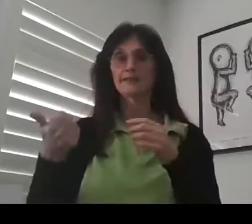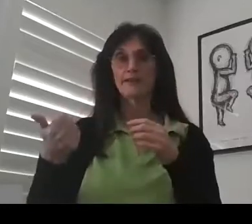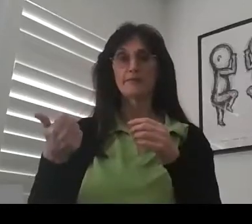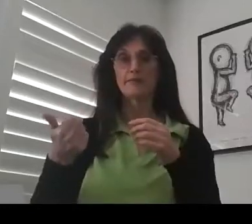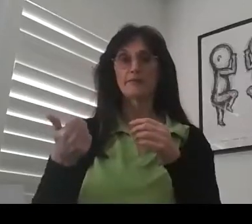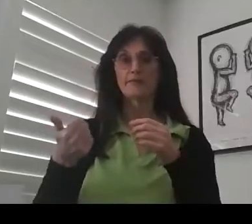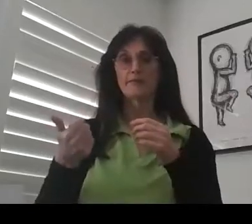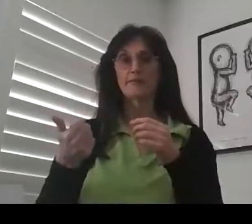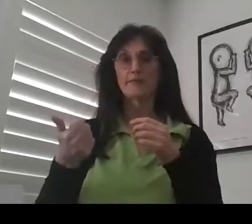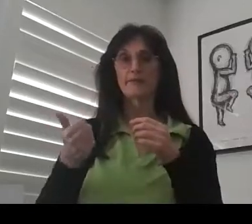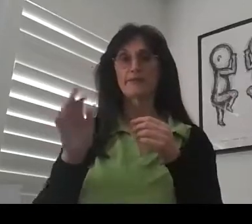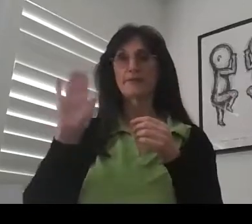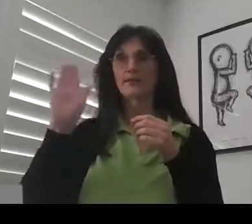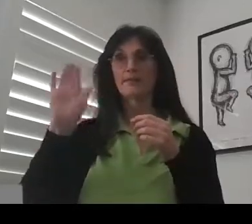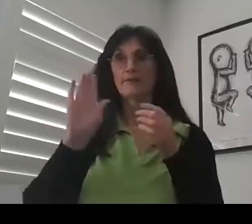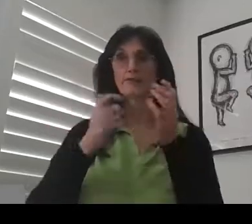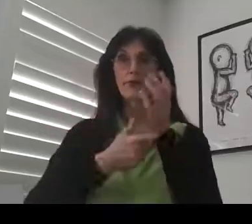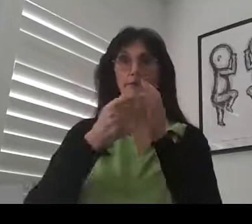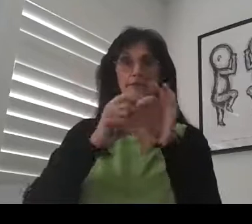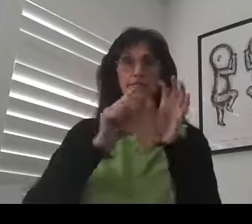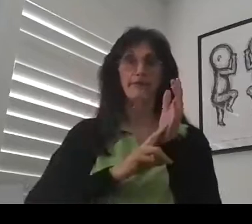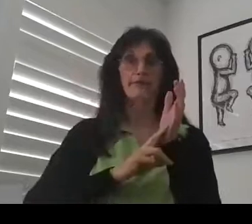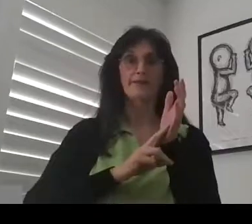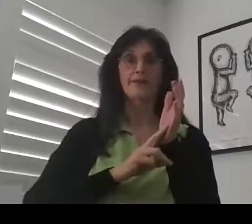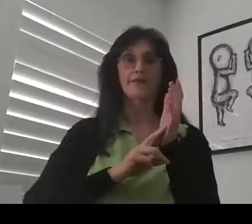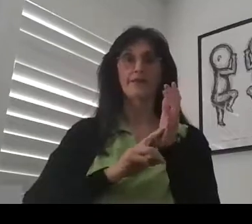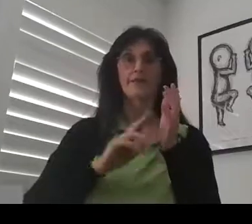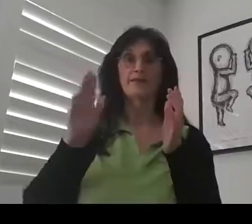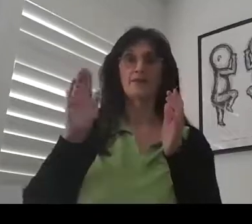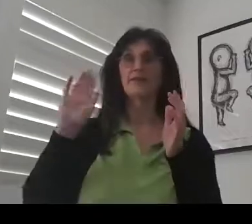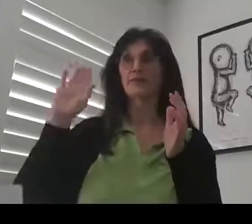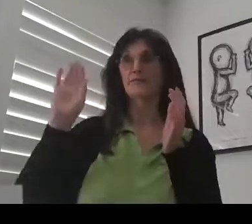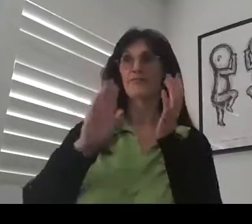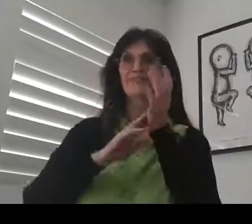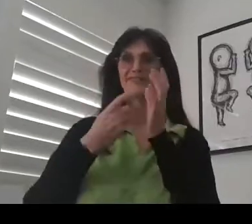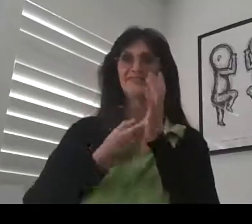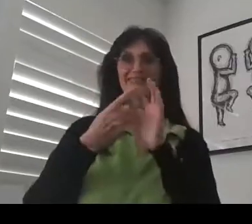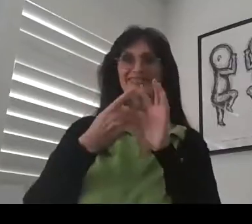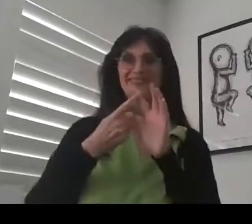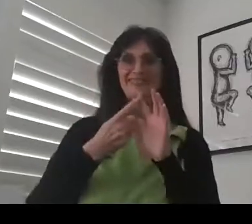Bye from me, Robin, and bye from Marie.